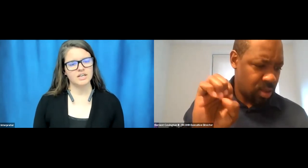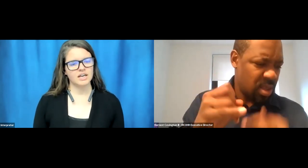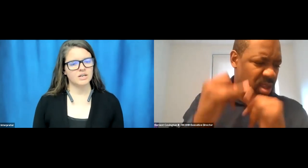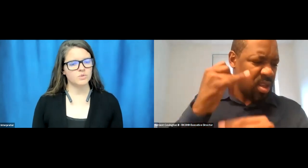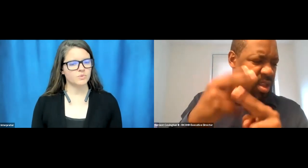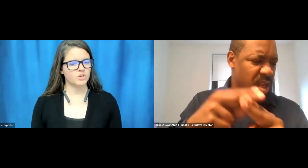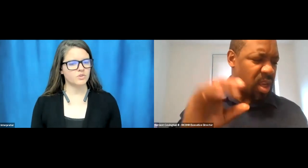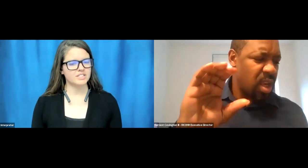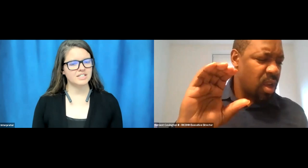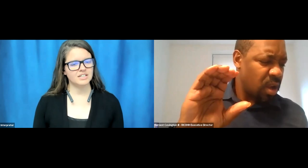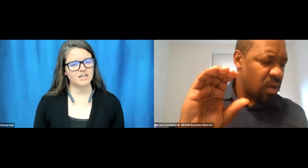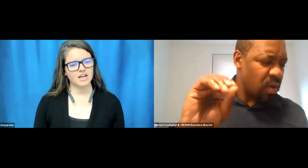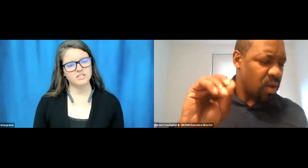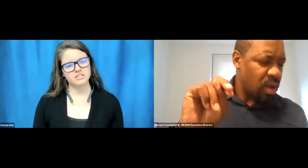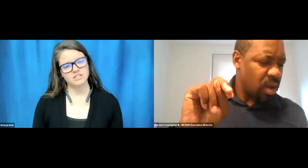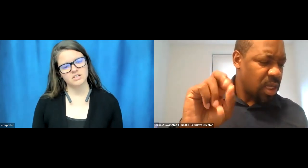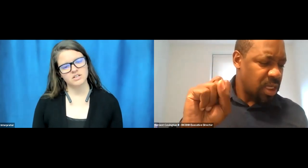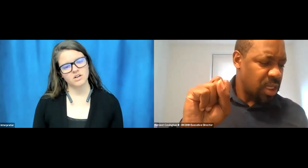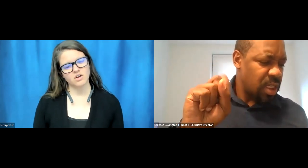And it was where Christine and